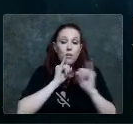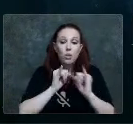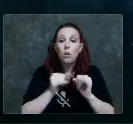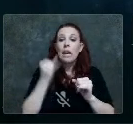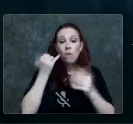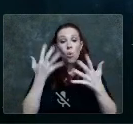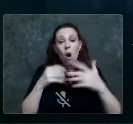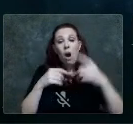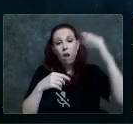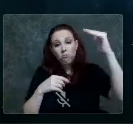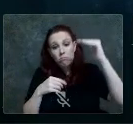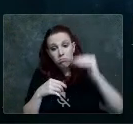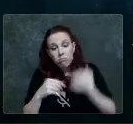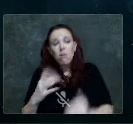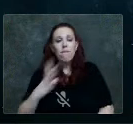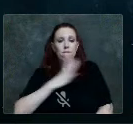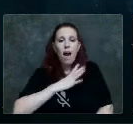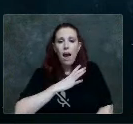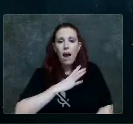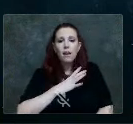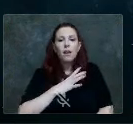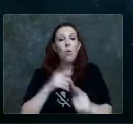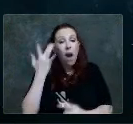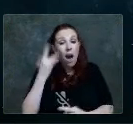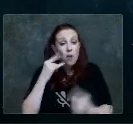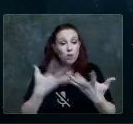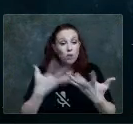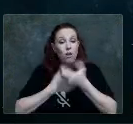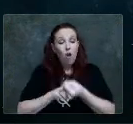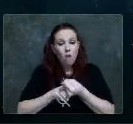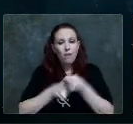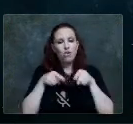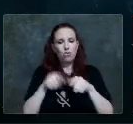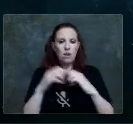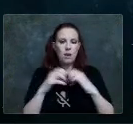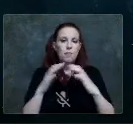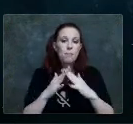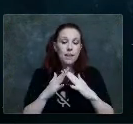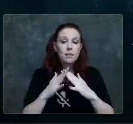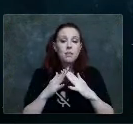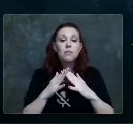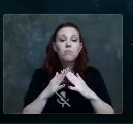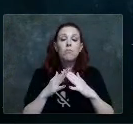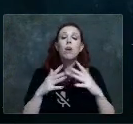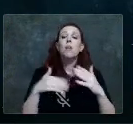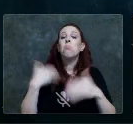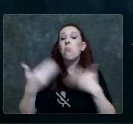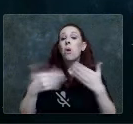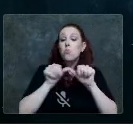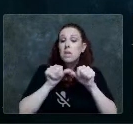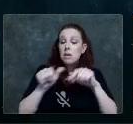because you want to be really confident when you get to implement that you know what you're doing. Over time, as you practice, if you can avoid doing pseudocode,